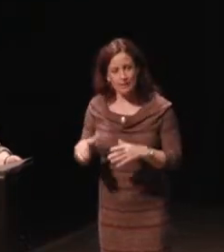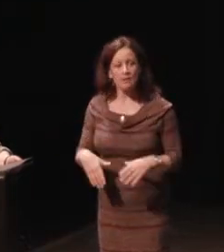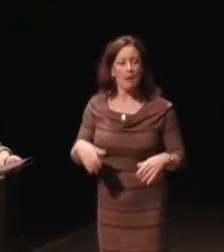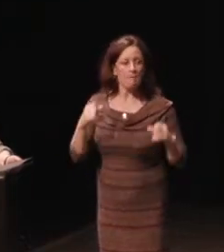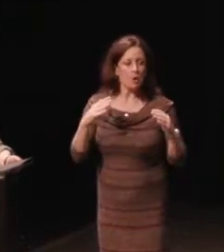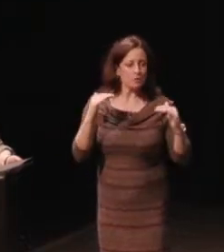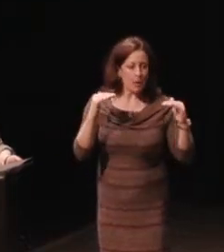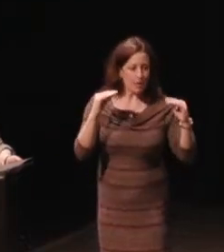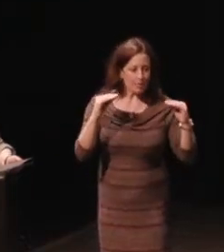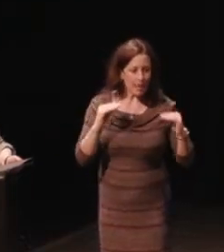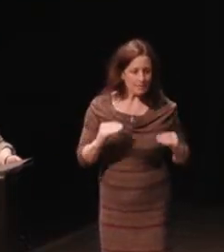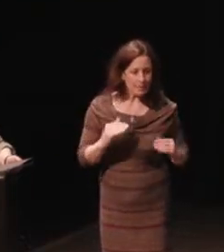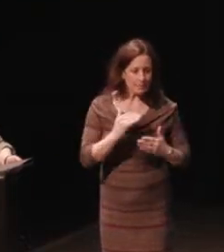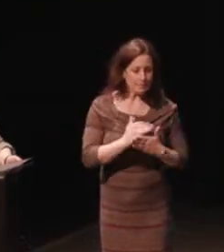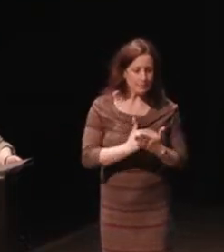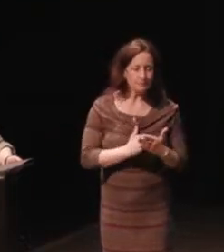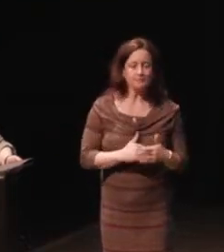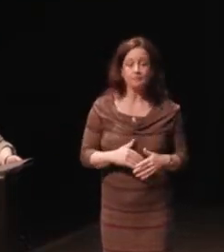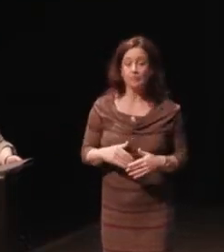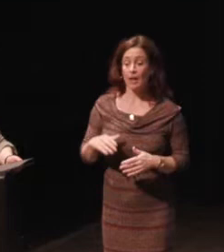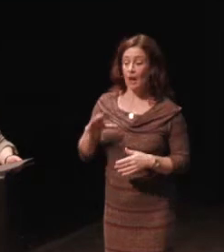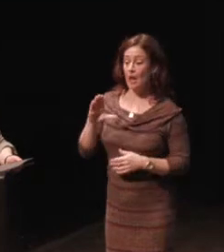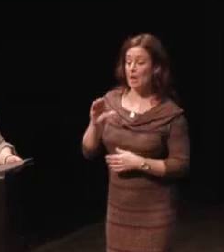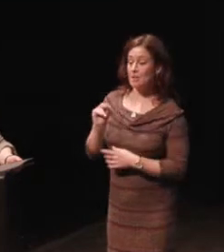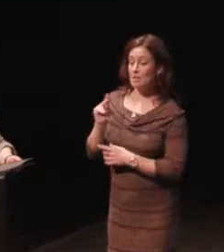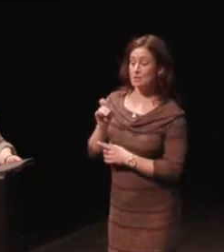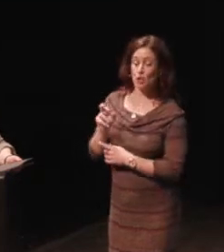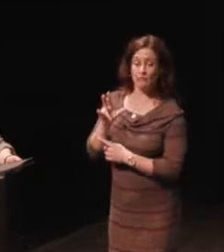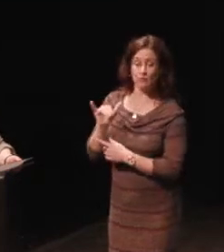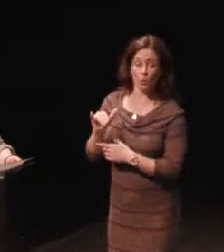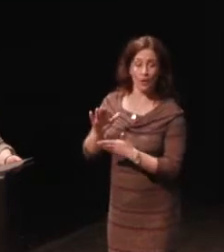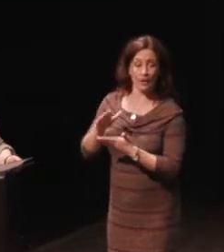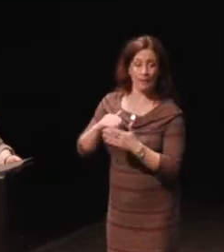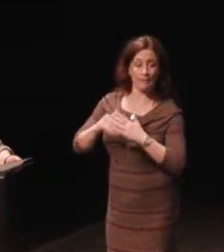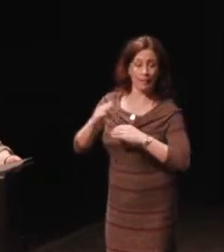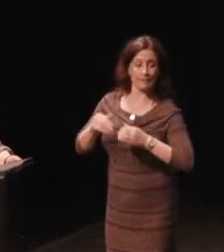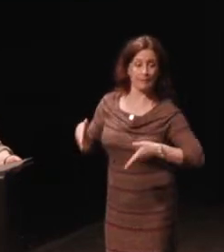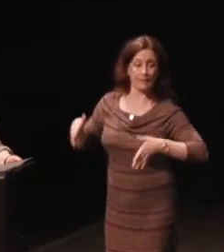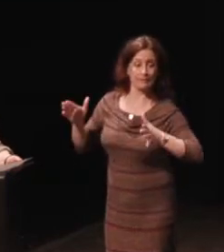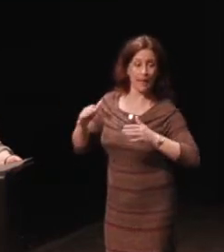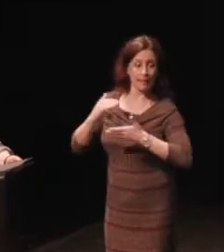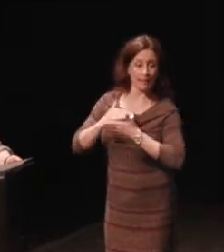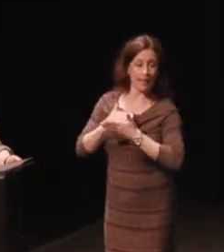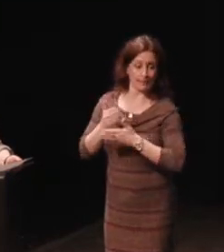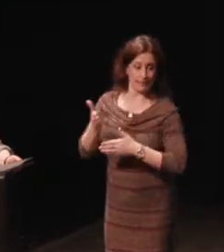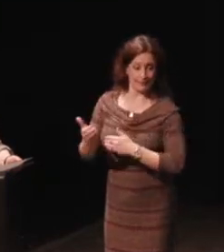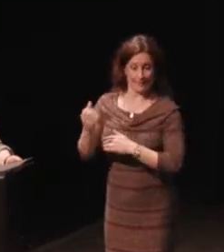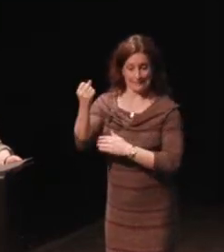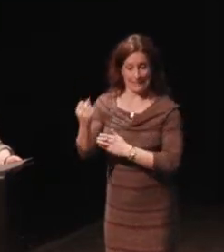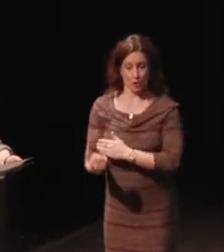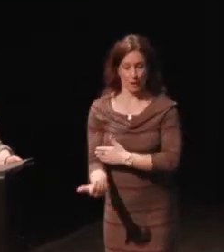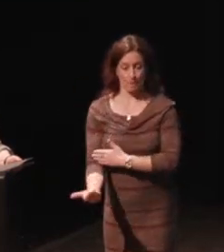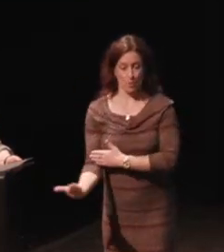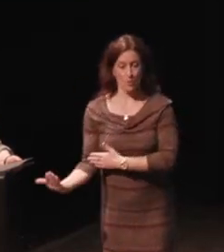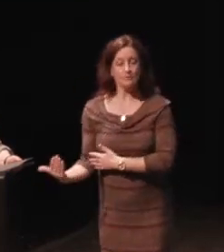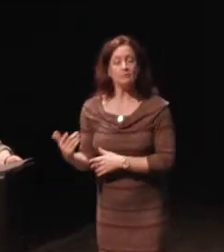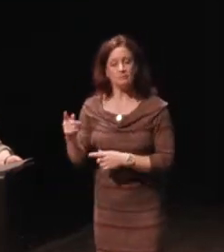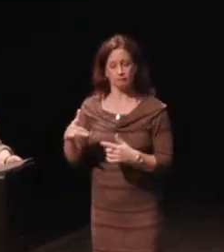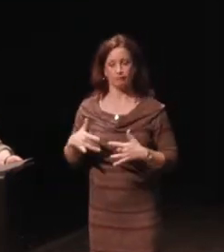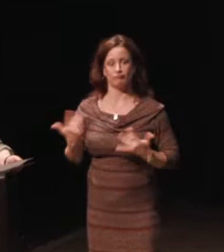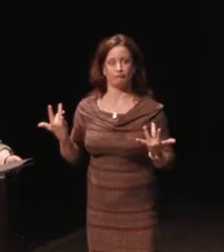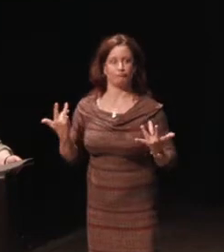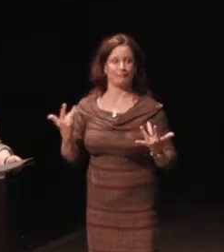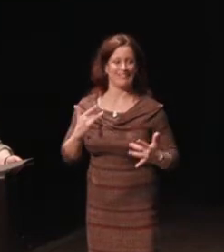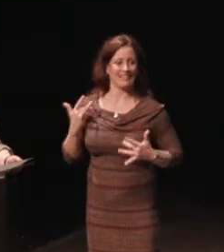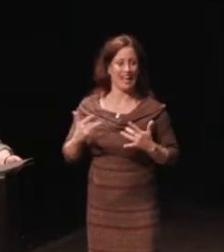The conservatory building that the lessons and the programs take place in on Saturday morning is really exciting. It